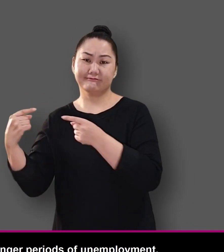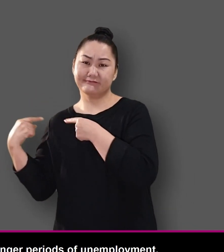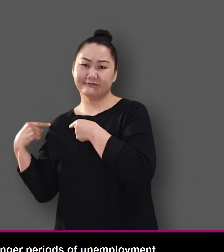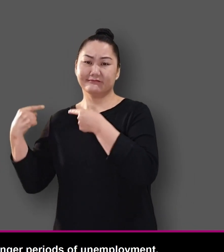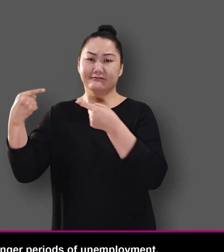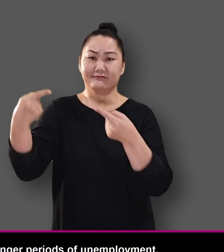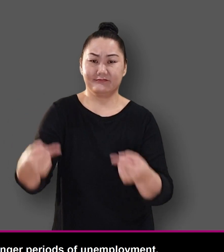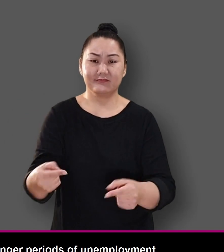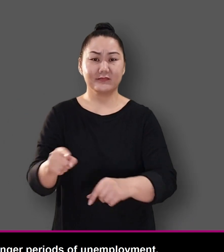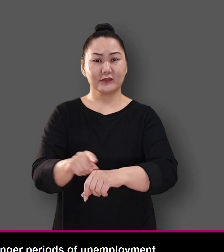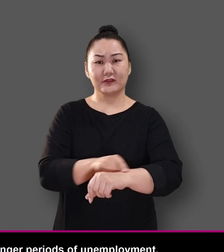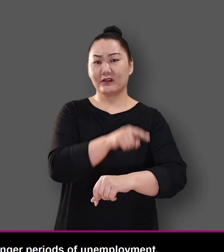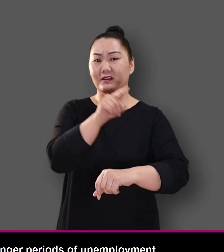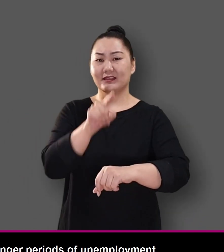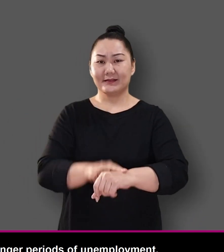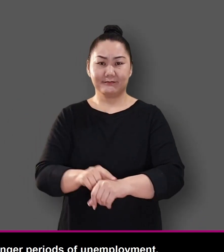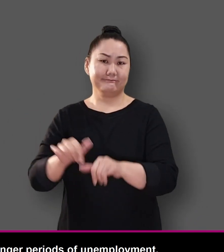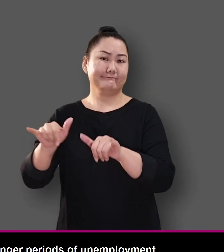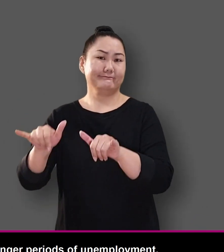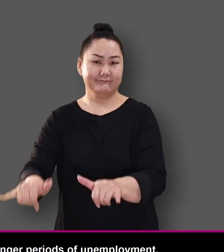and more likely to have longer periods of unemployment.